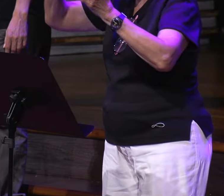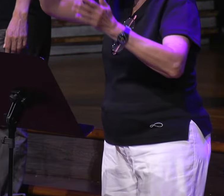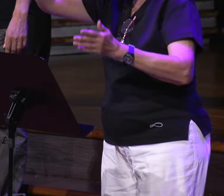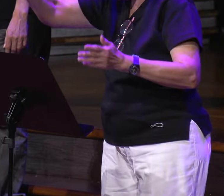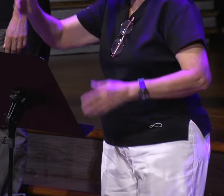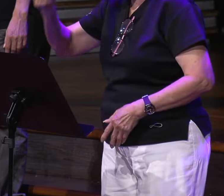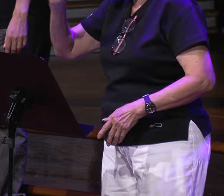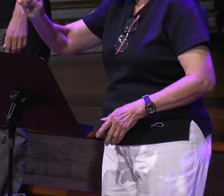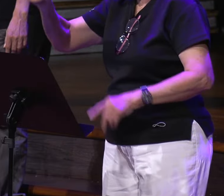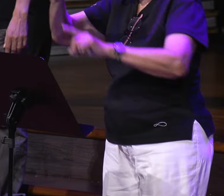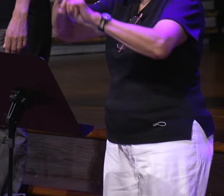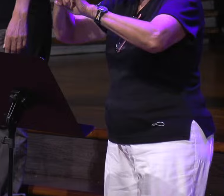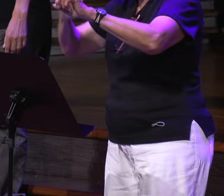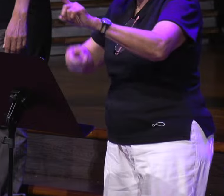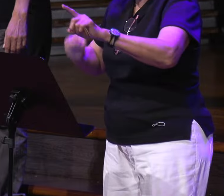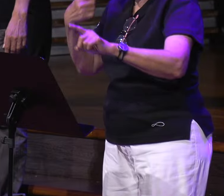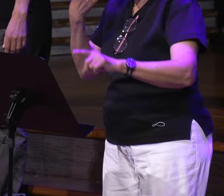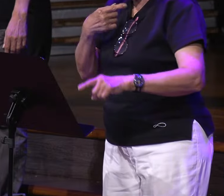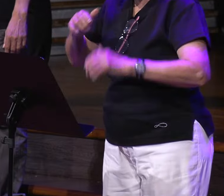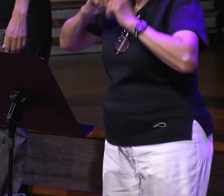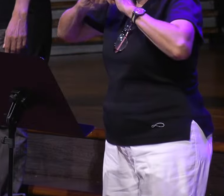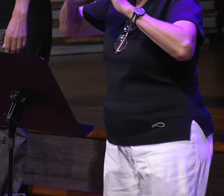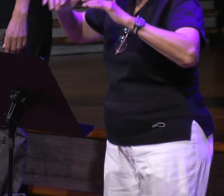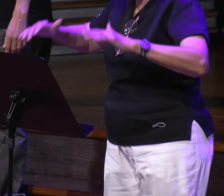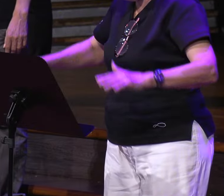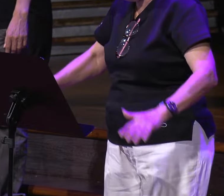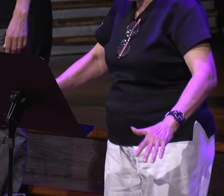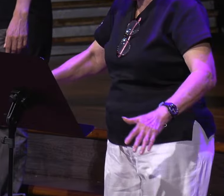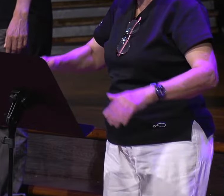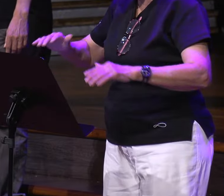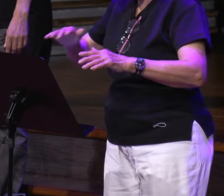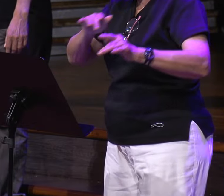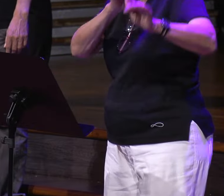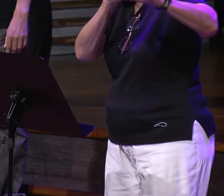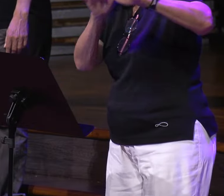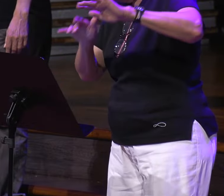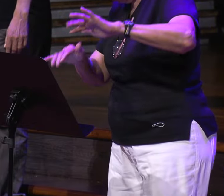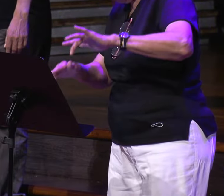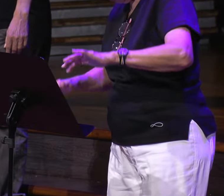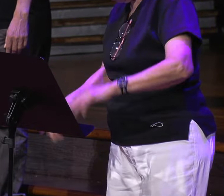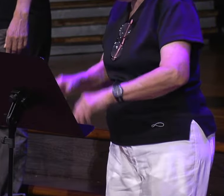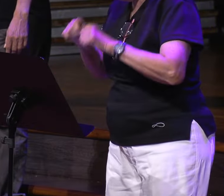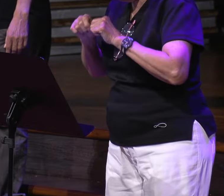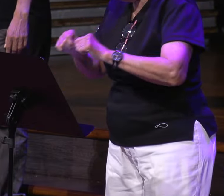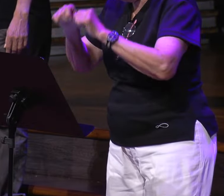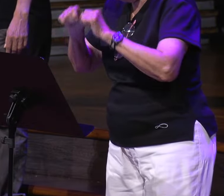Lord, we praise you, the one from whom all blessings flow.